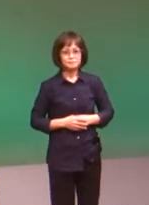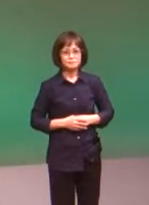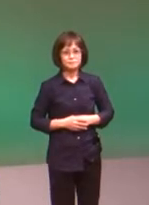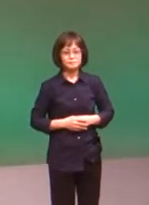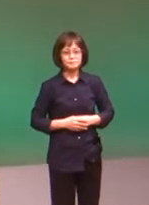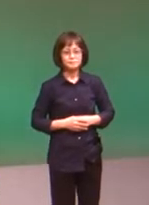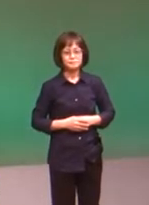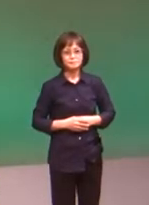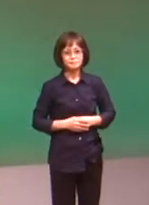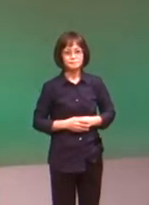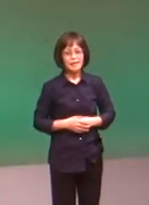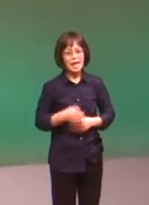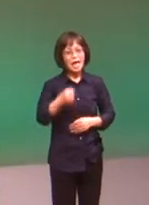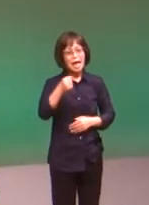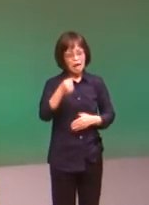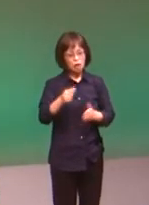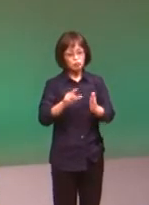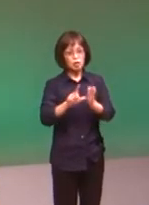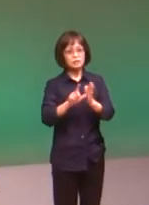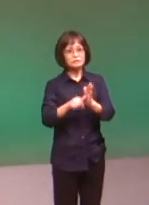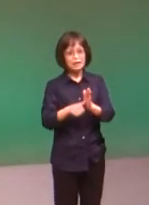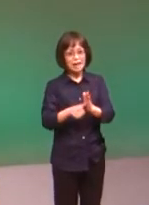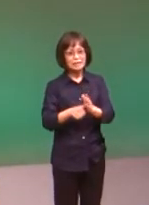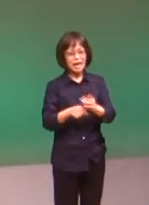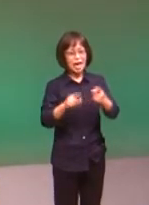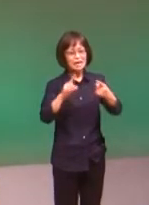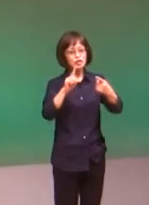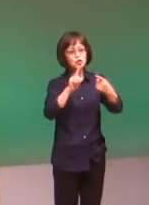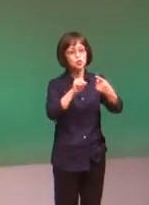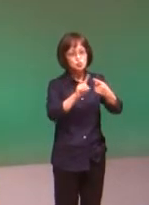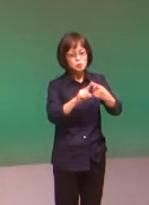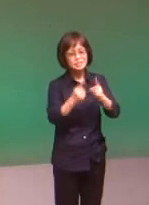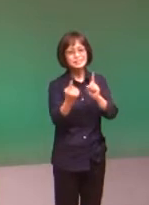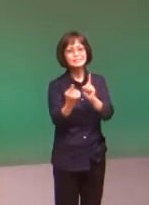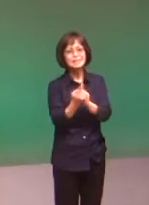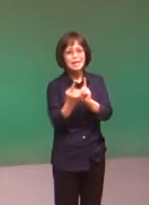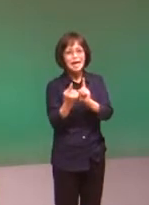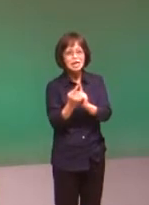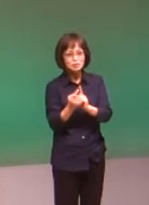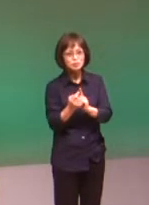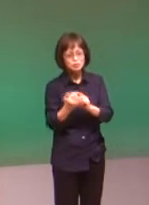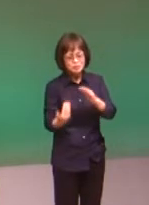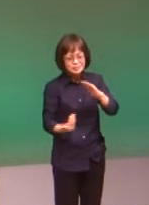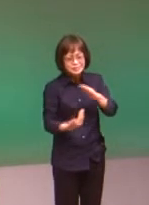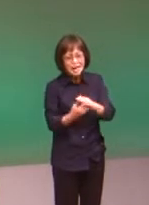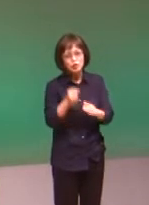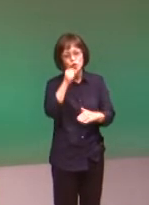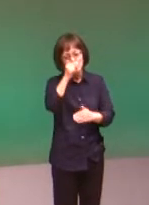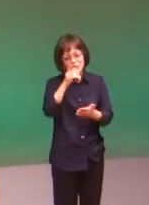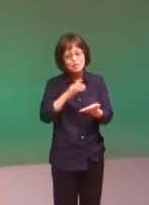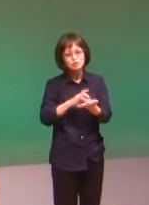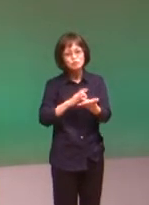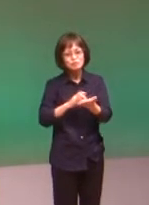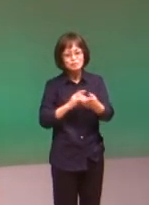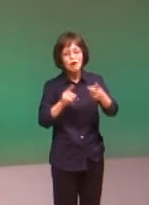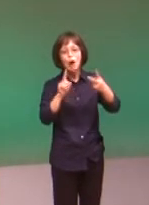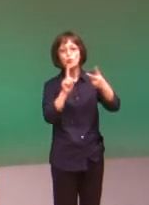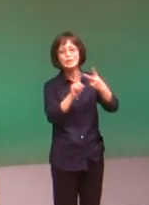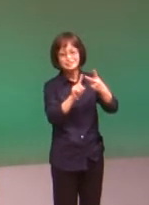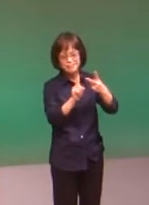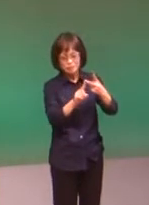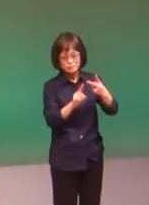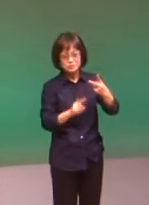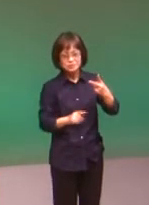In the nuclear age, wisdom is the best antidote to hubris. I want to go back in time to the